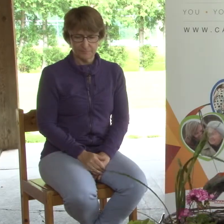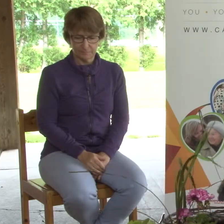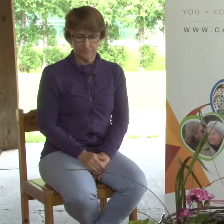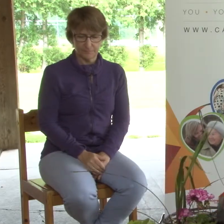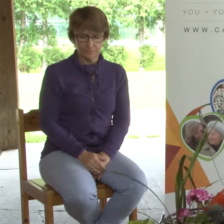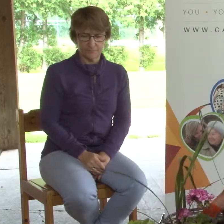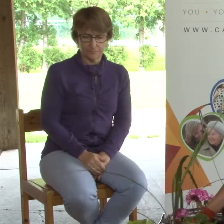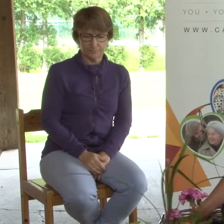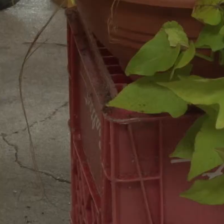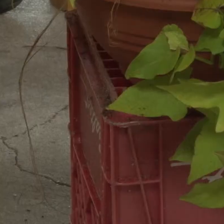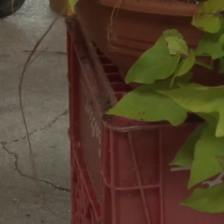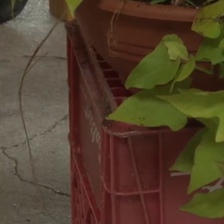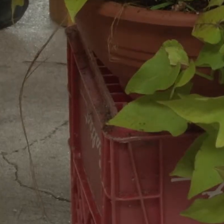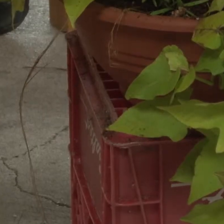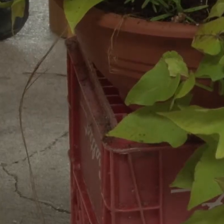So,